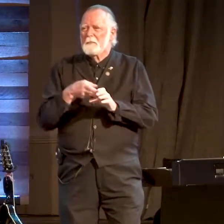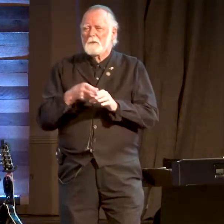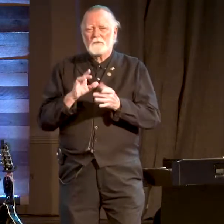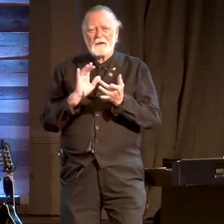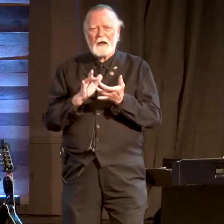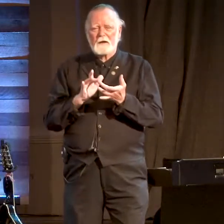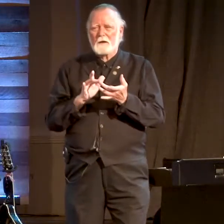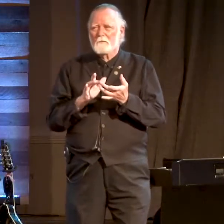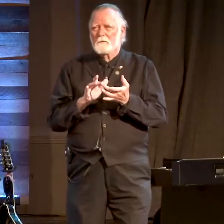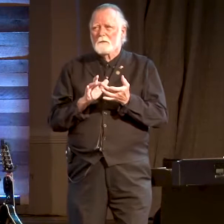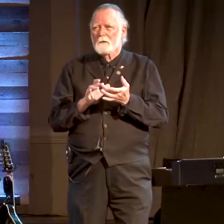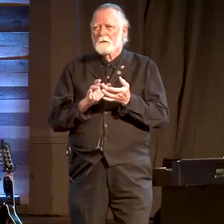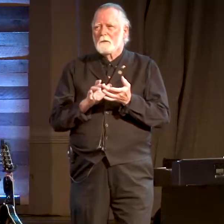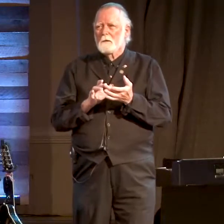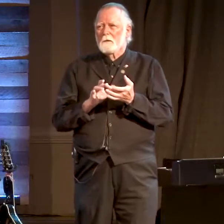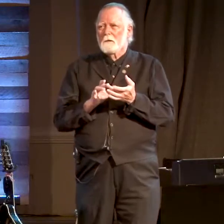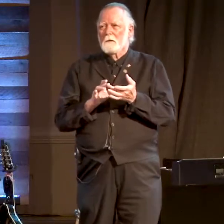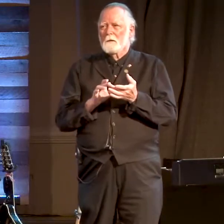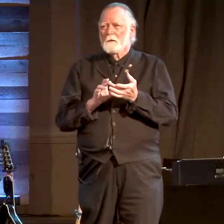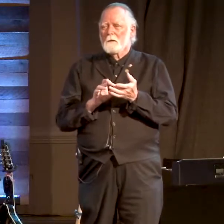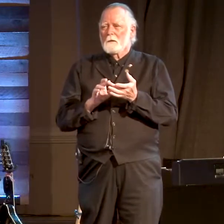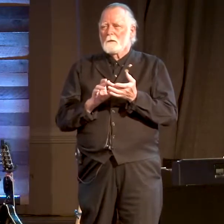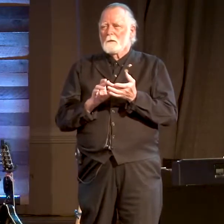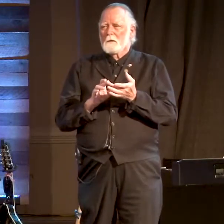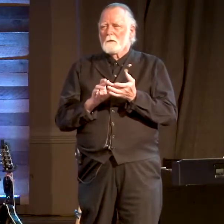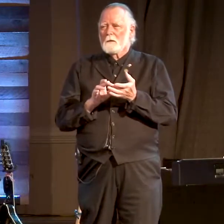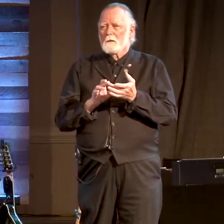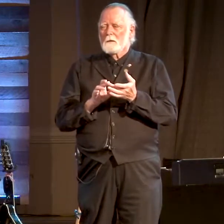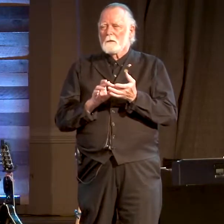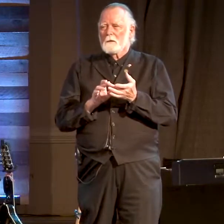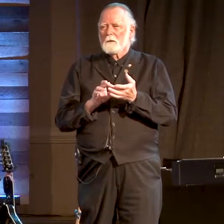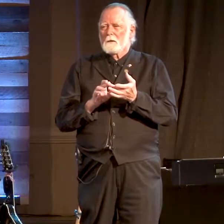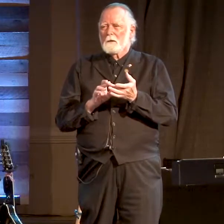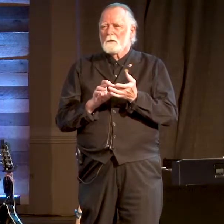contact the orchestra director, Larry Pat Donaldson, at